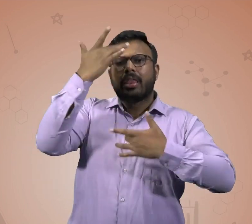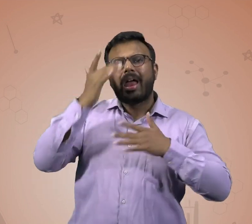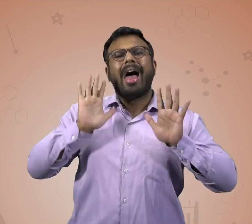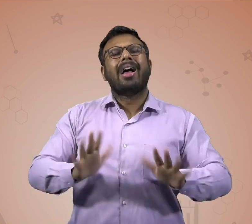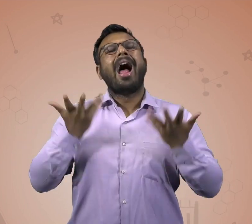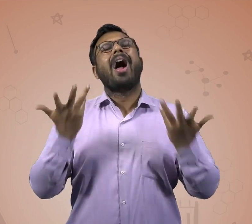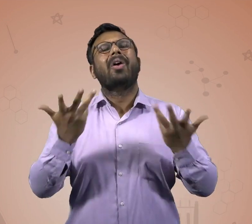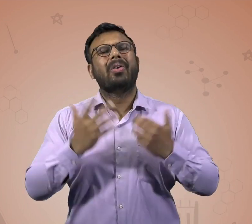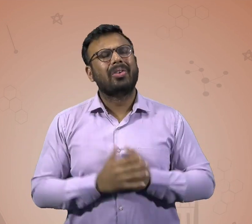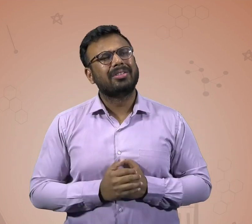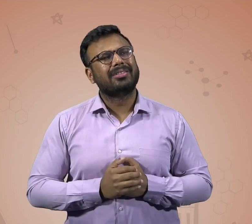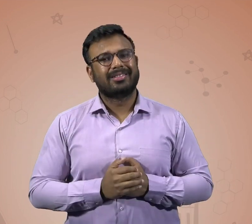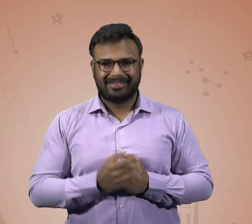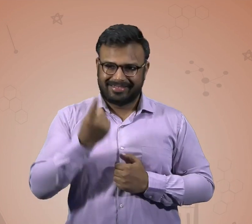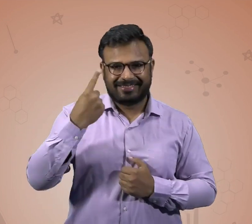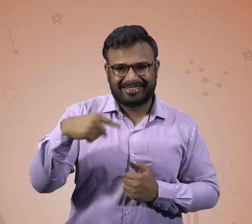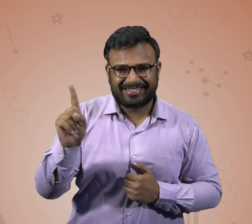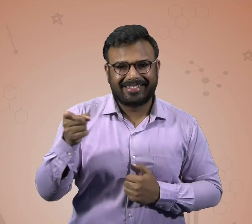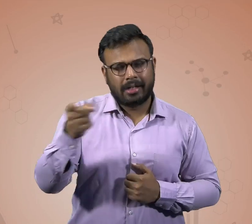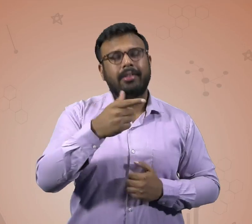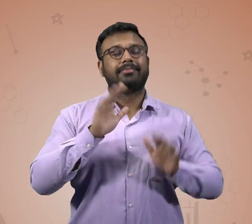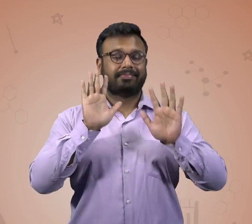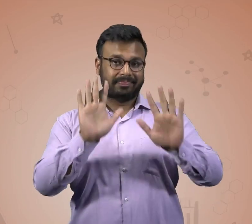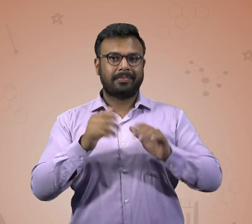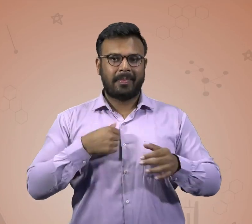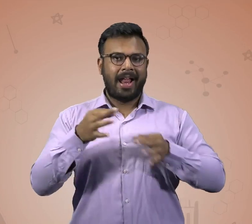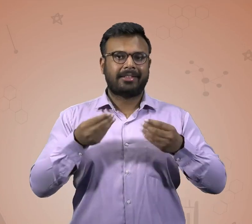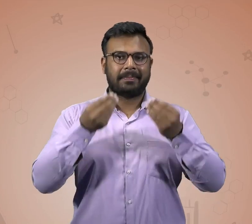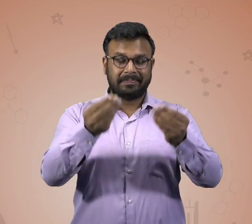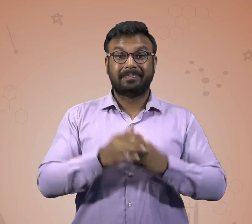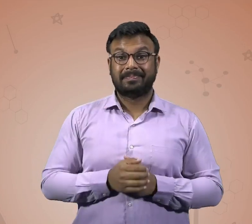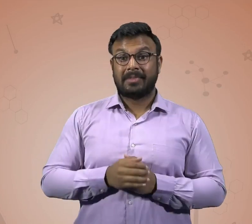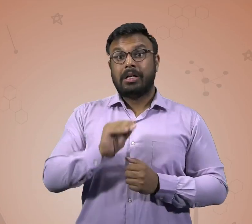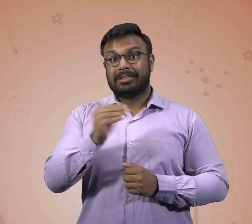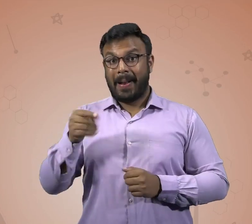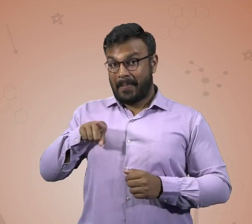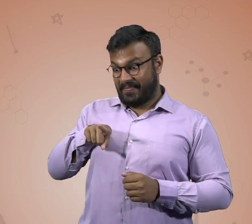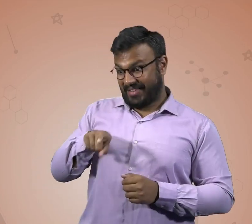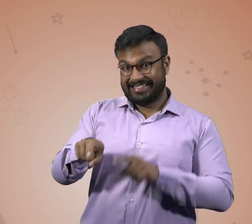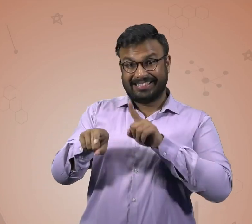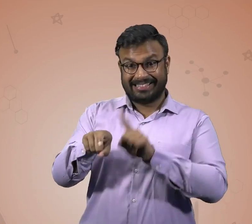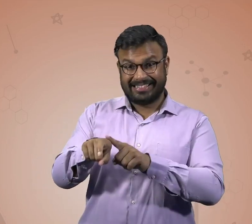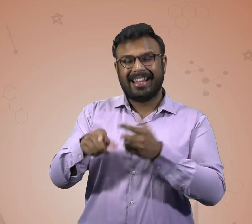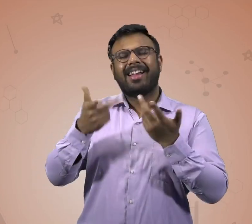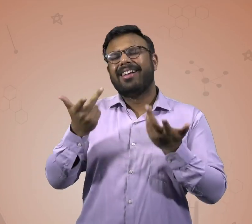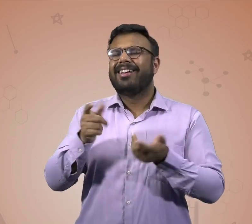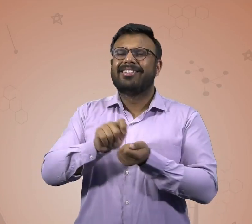sickness? Let me explain. Antigens on pathogens, for